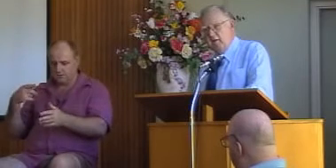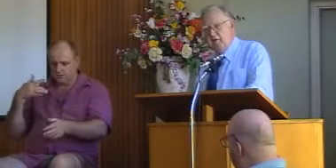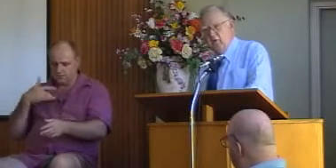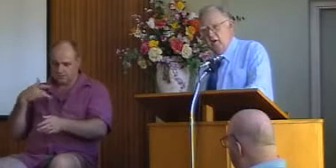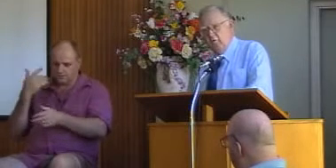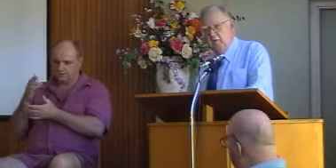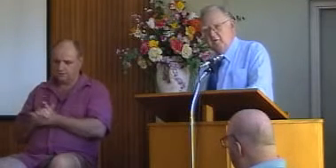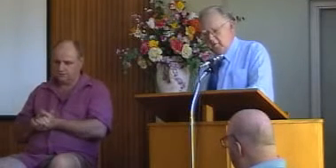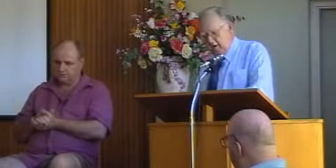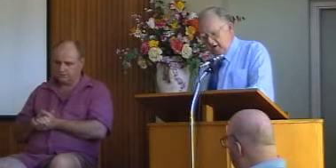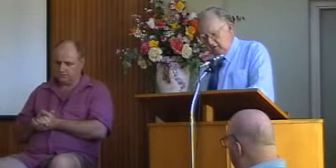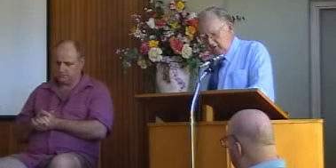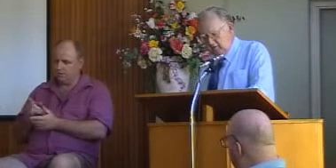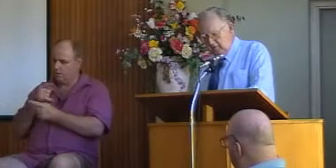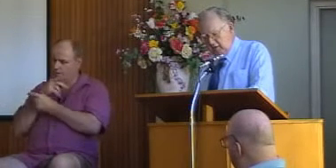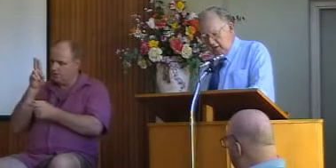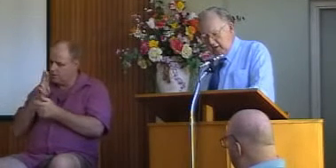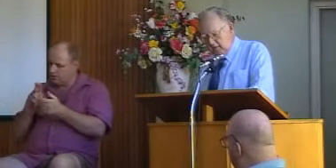life. You read the story of the woman in Samaria,